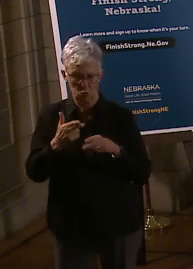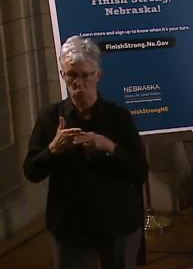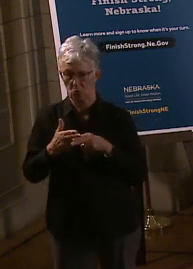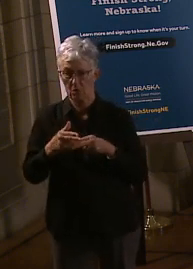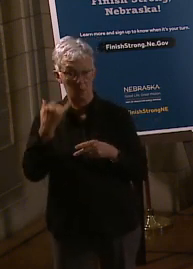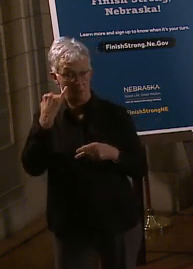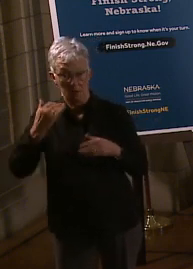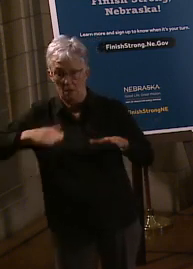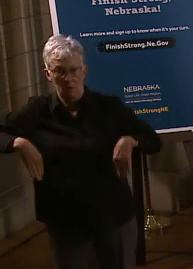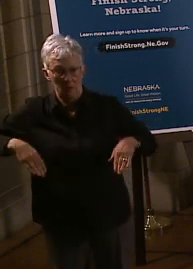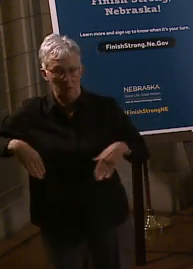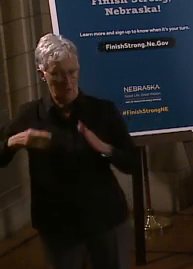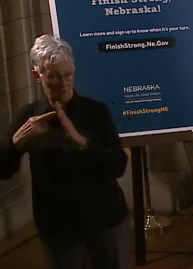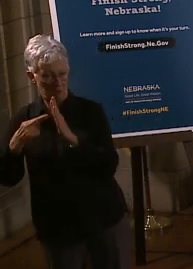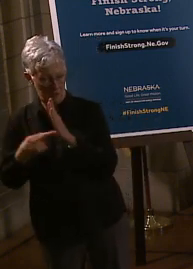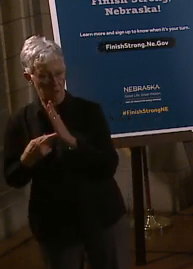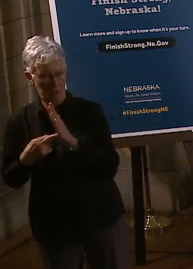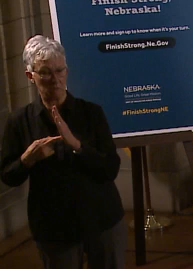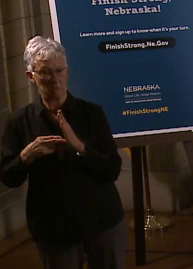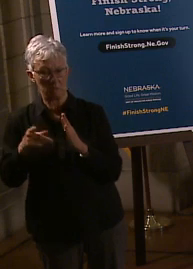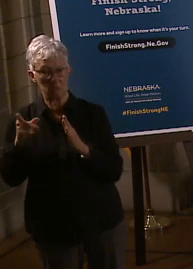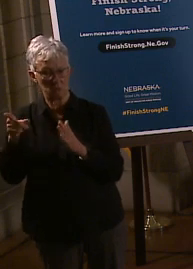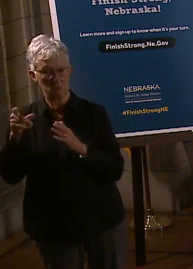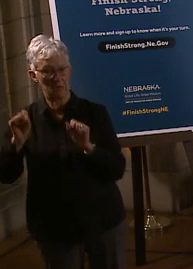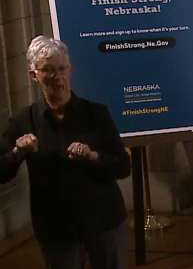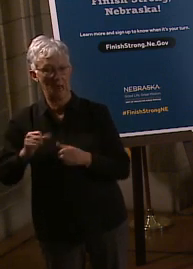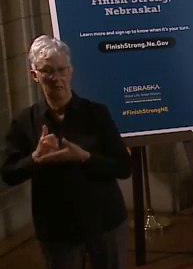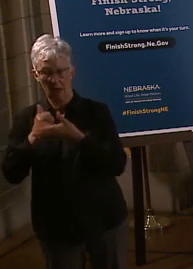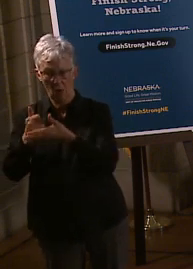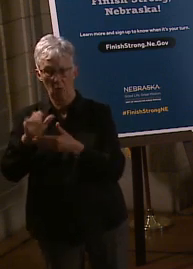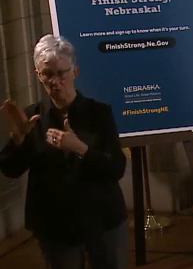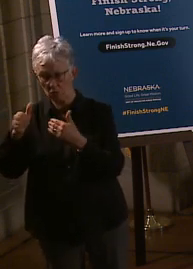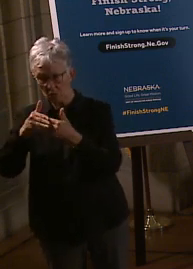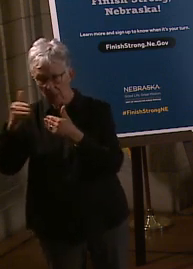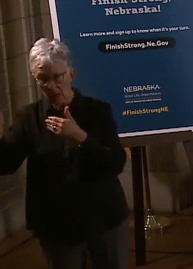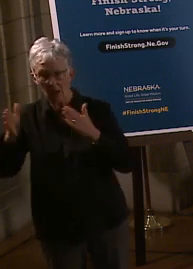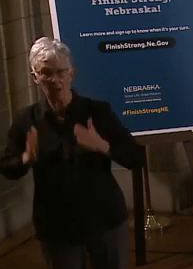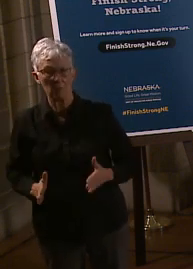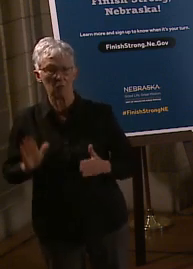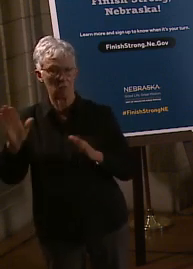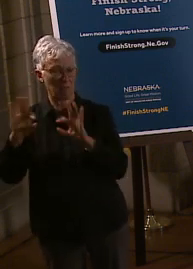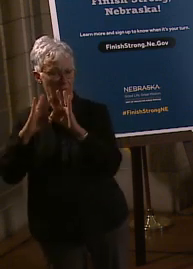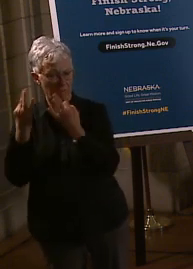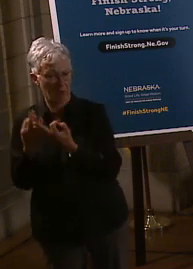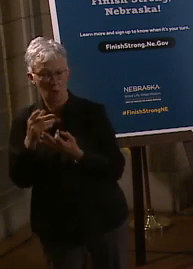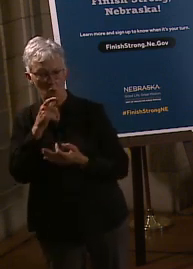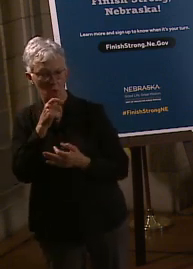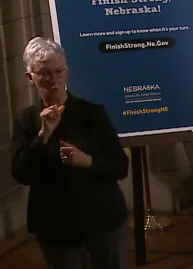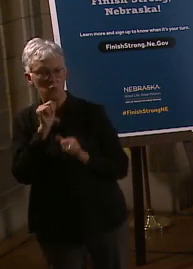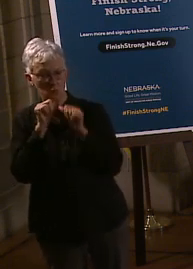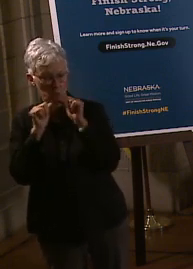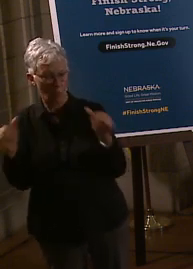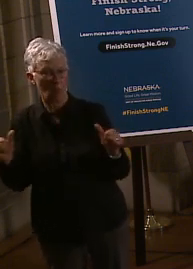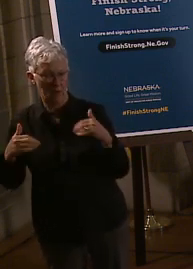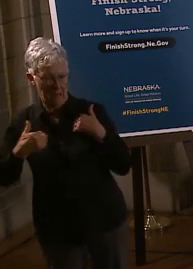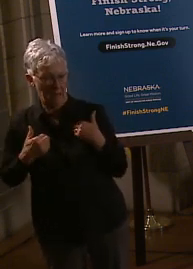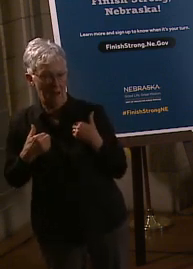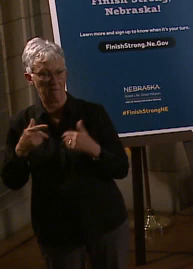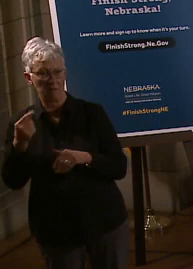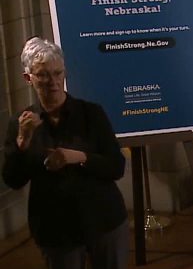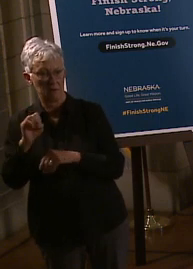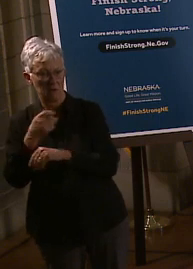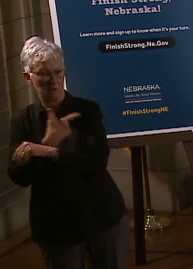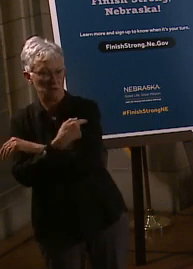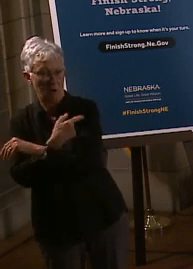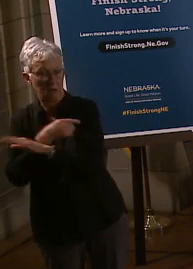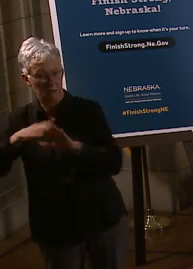opportunity to help. You can help your neighbor, you can help your friend, you can help your relative by getting vaccinated. So for anyone who